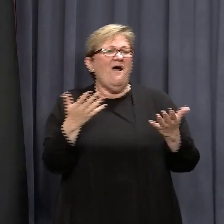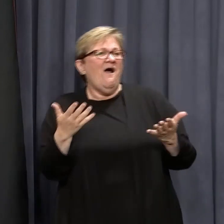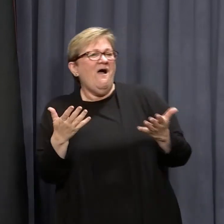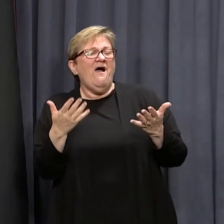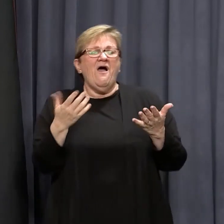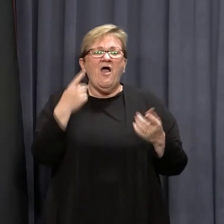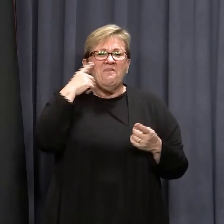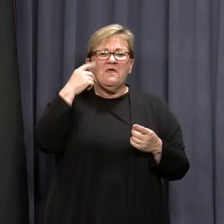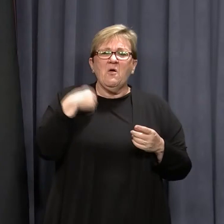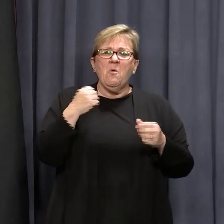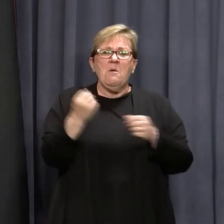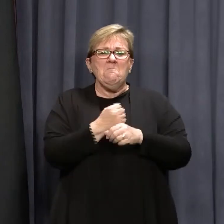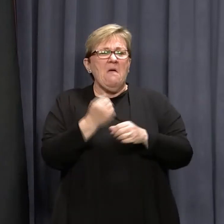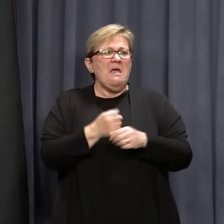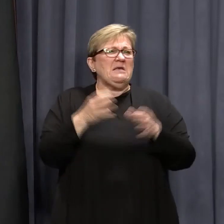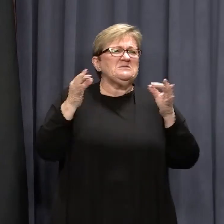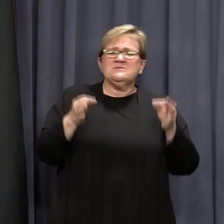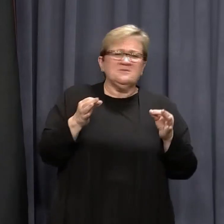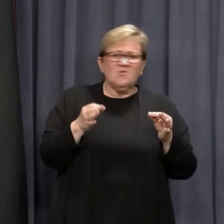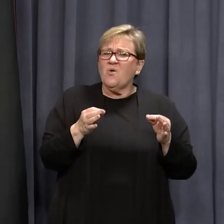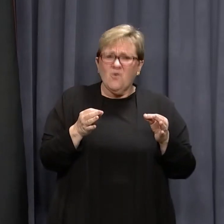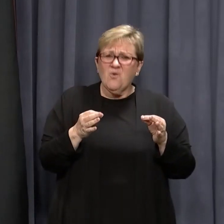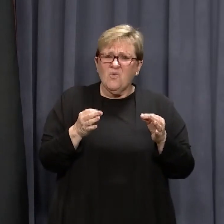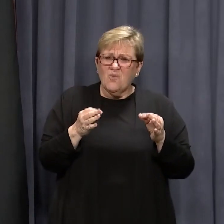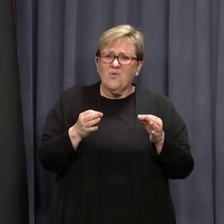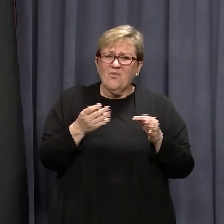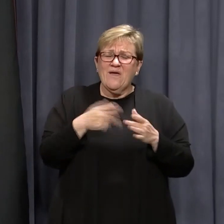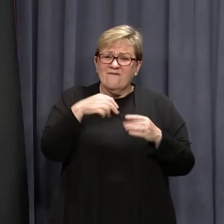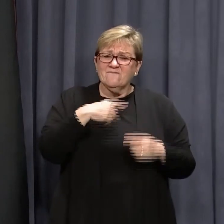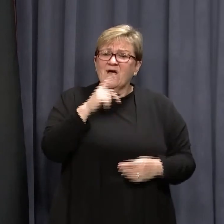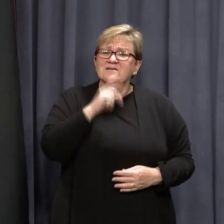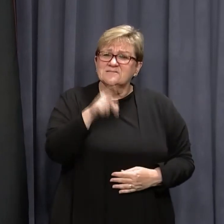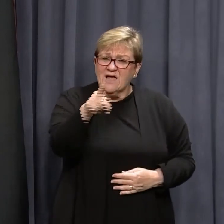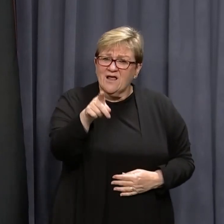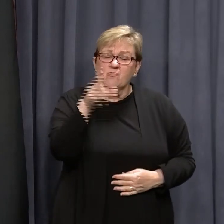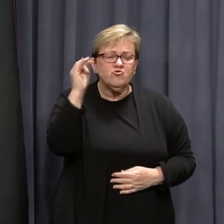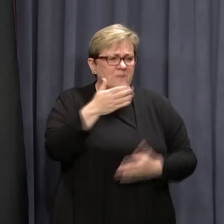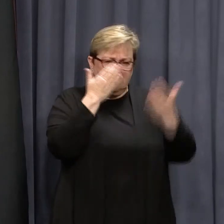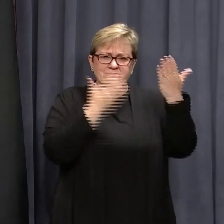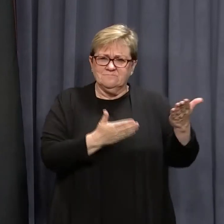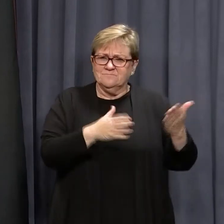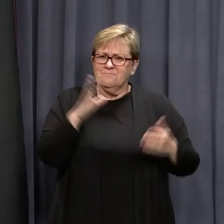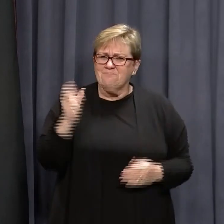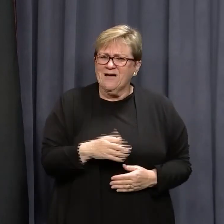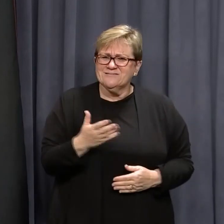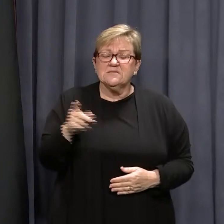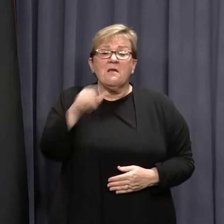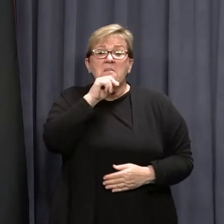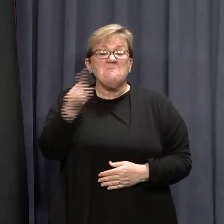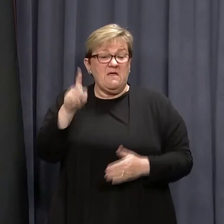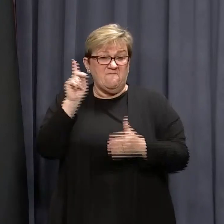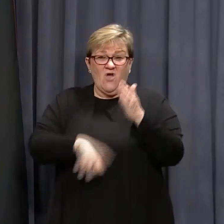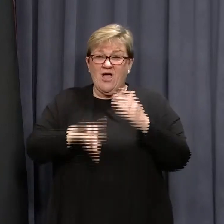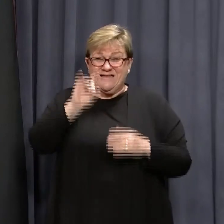because we're making arbitrary decisions. If you're given a direction, you must comply with it. This man's now been fined $10,000.